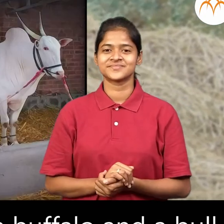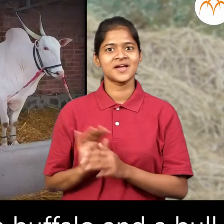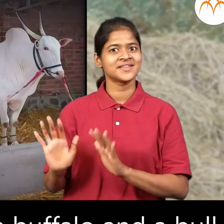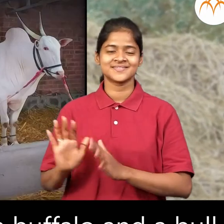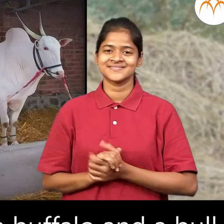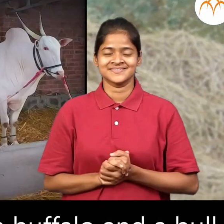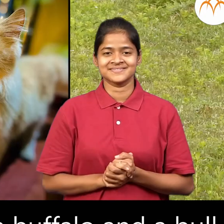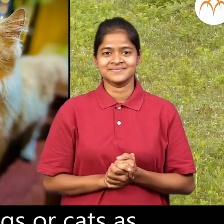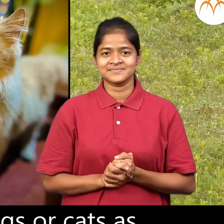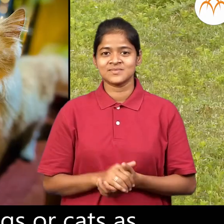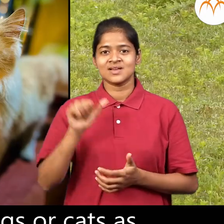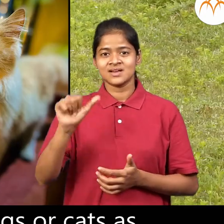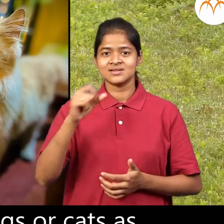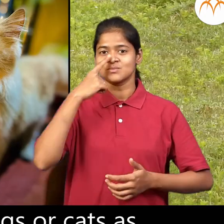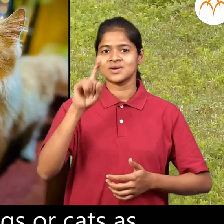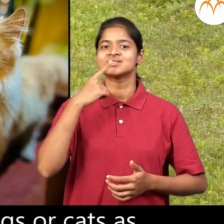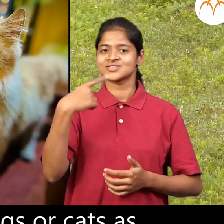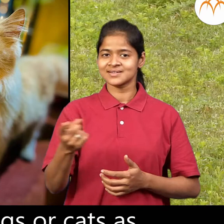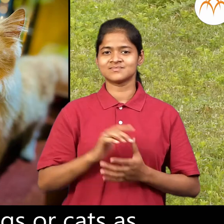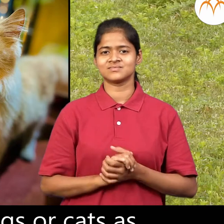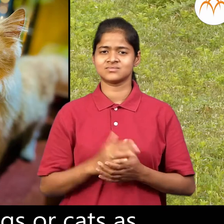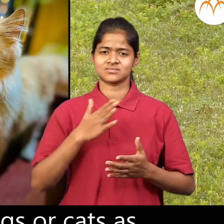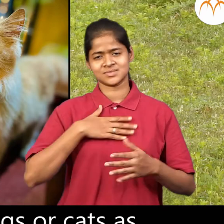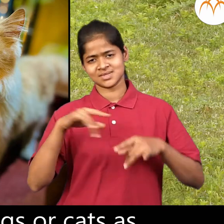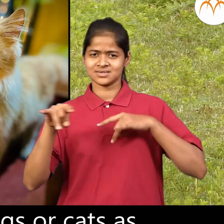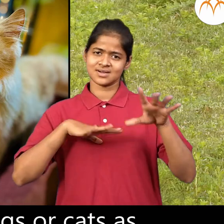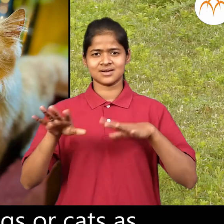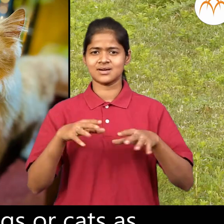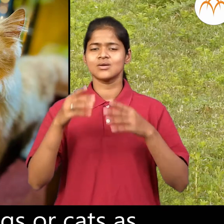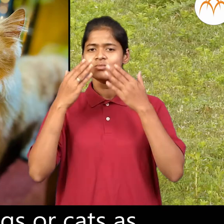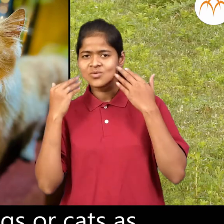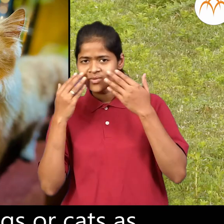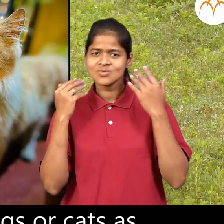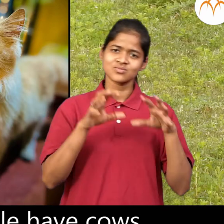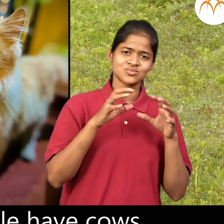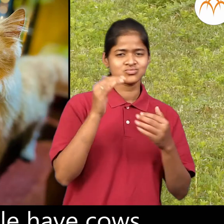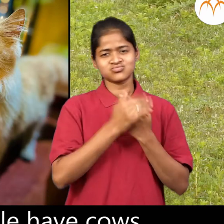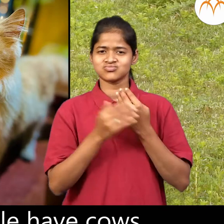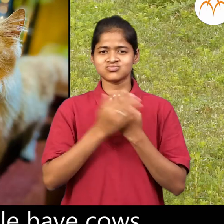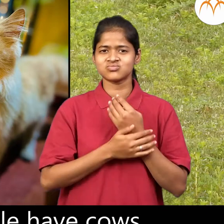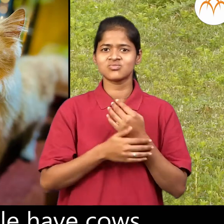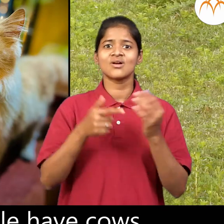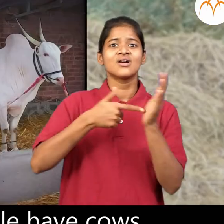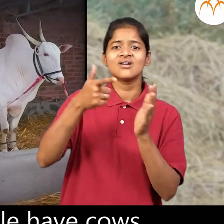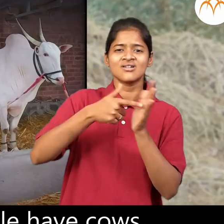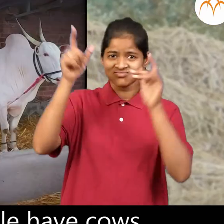bull. People have dogs or cats as their pets in the city. In villages, people have